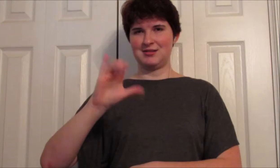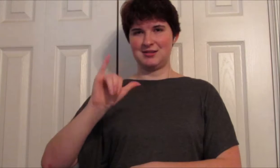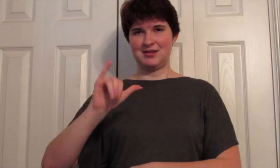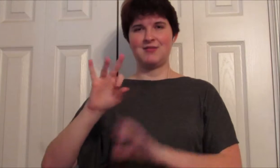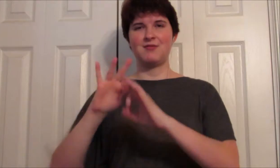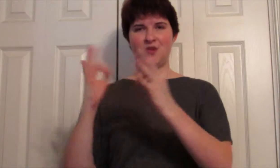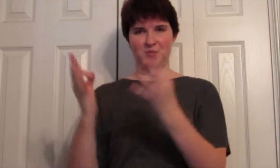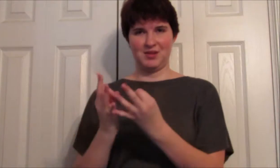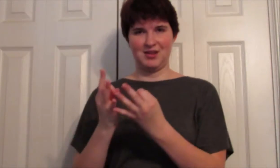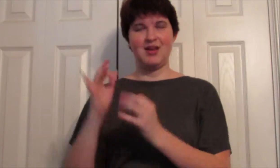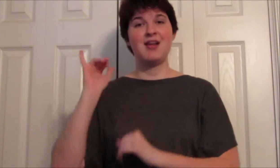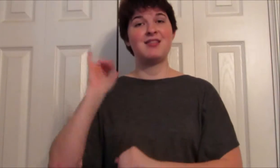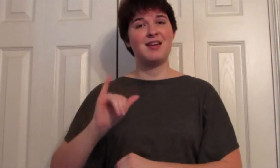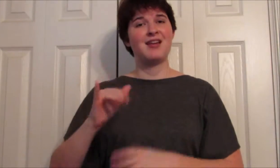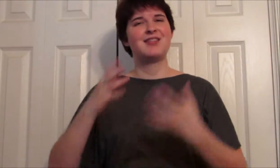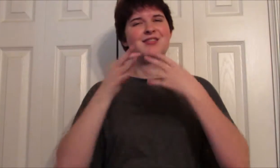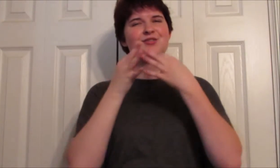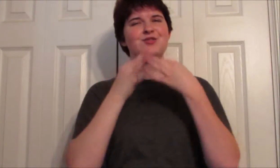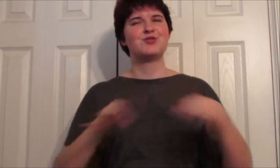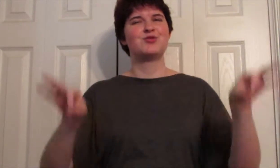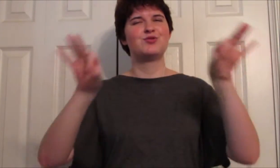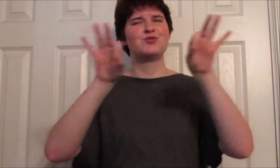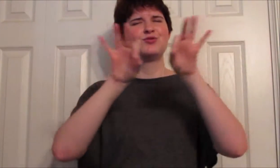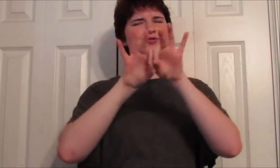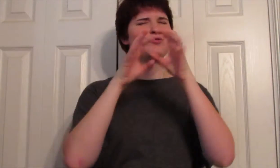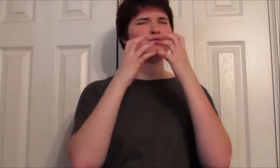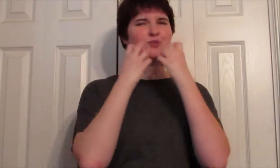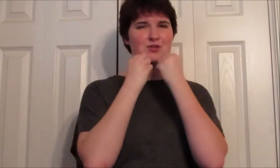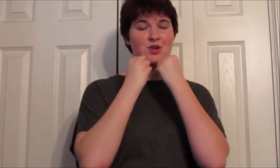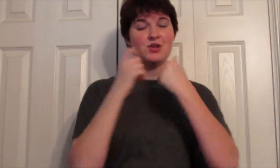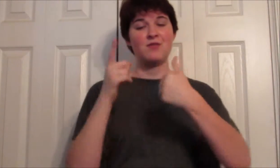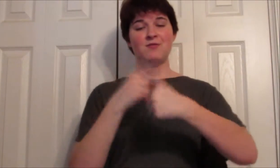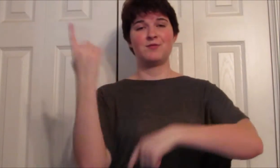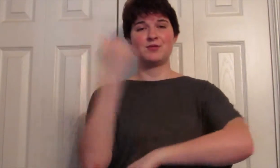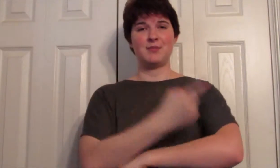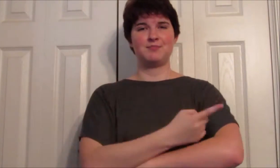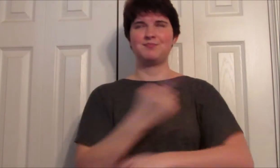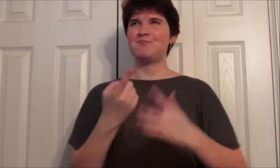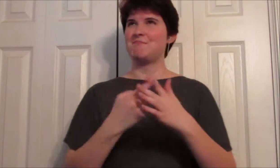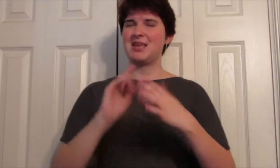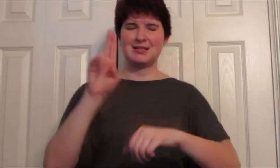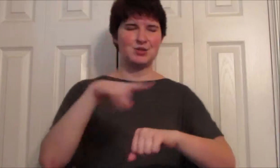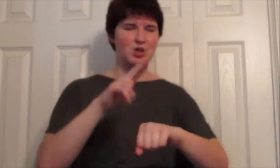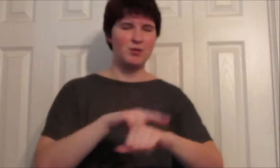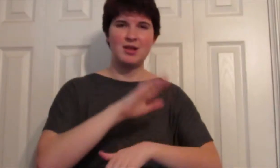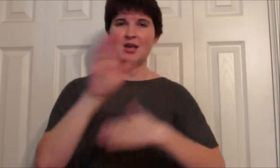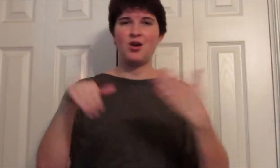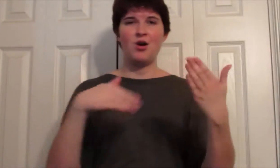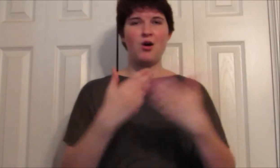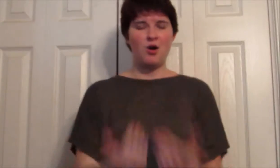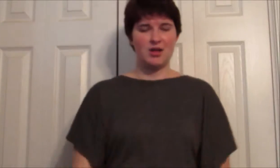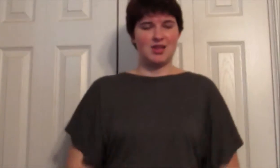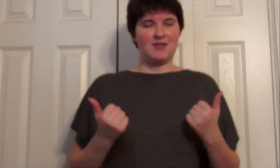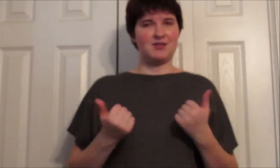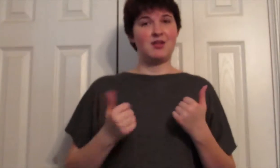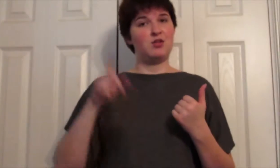family. That is the treasure. Day one, it begins like any other lifestyle regimen, and that is you have to